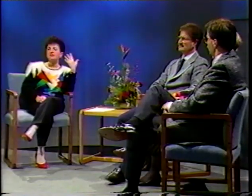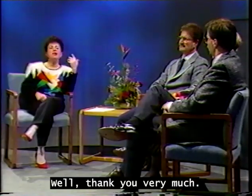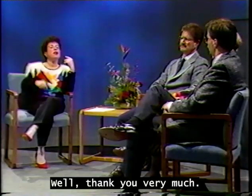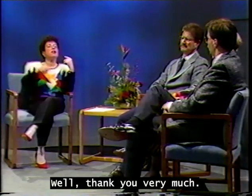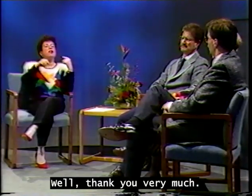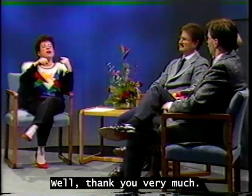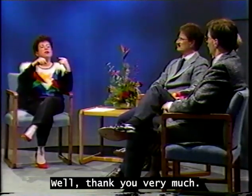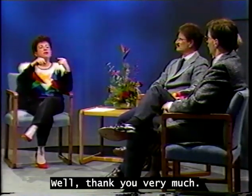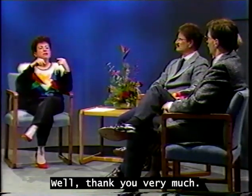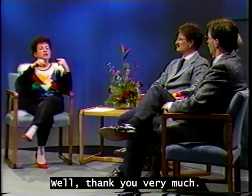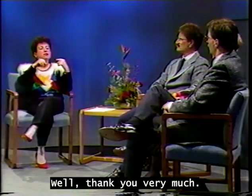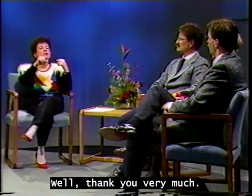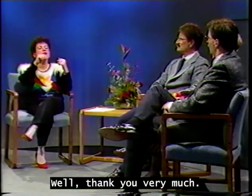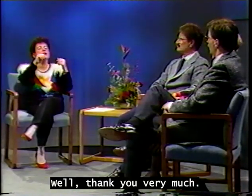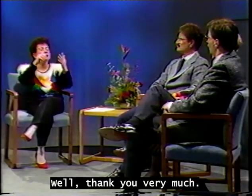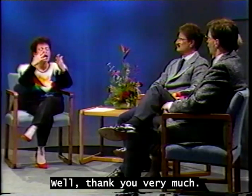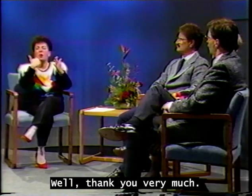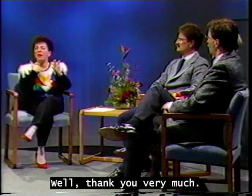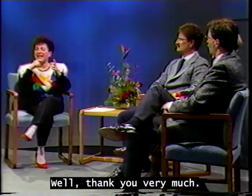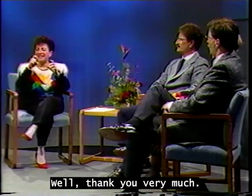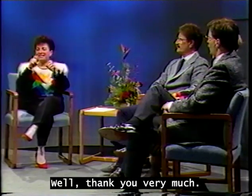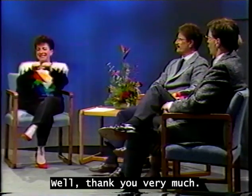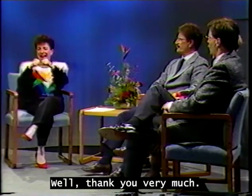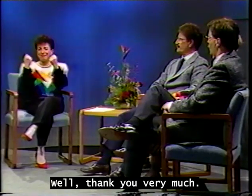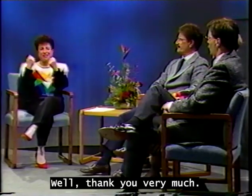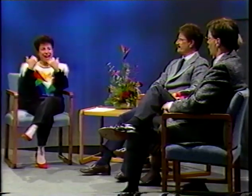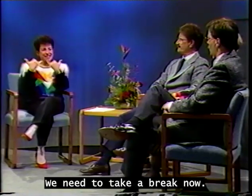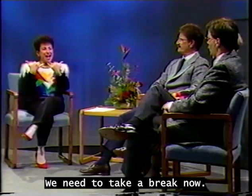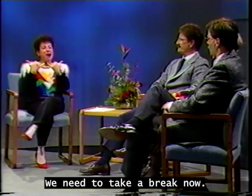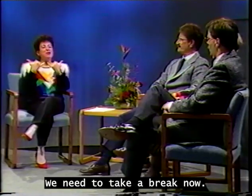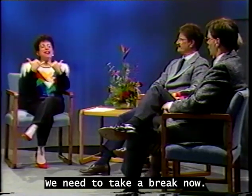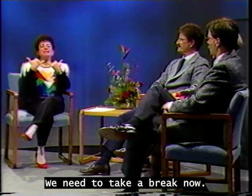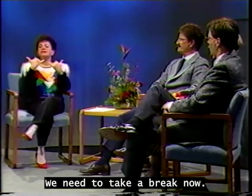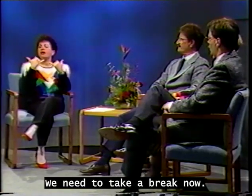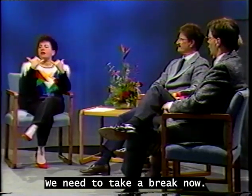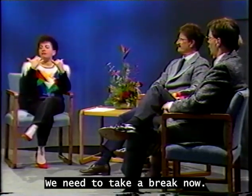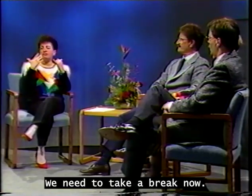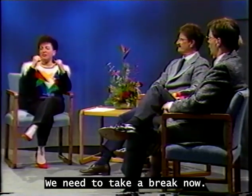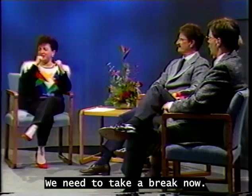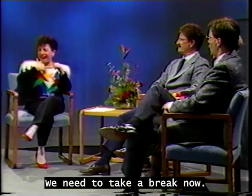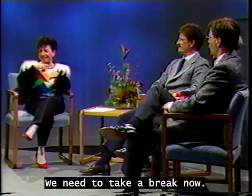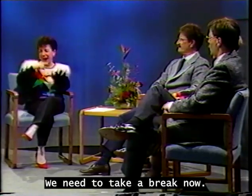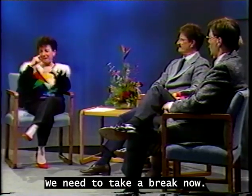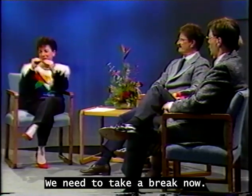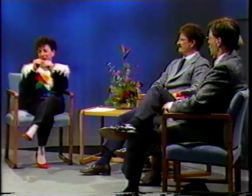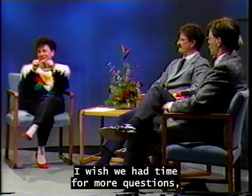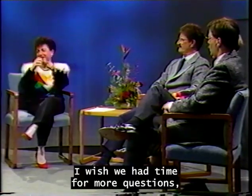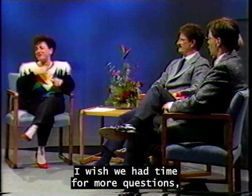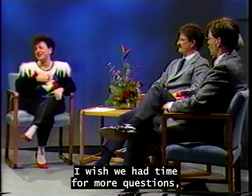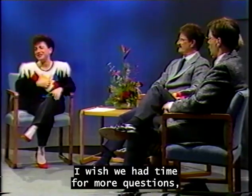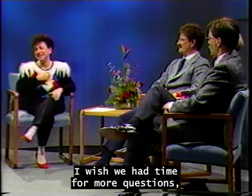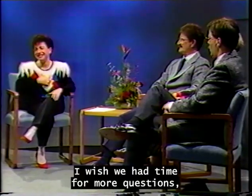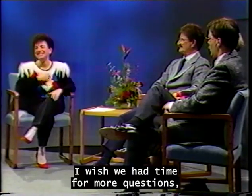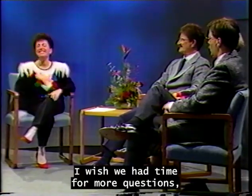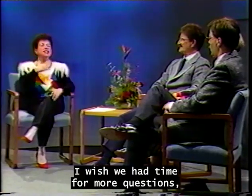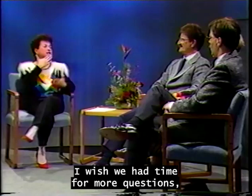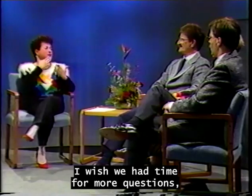Well, thank you very much. We need to take a break now. I wish we had time for